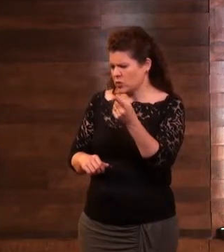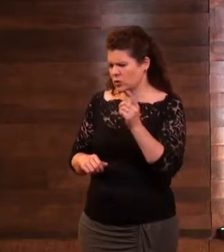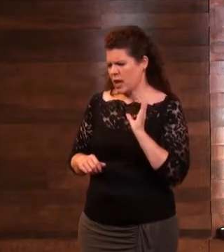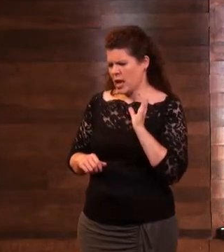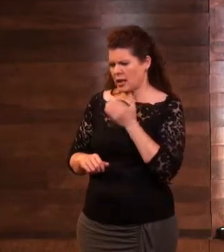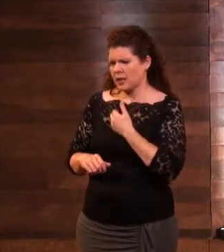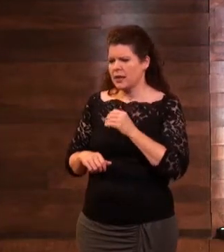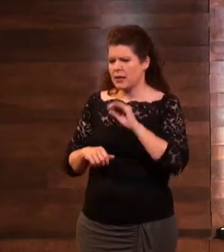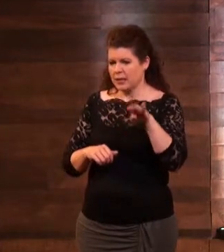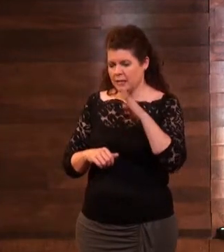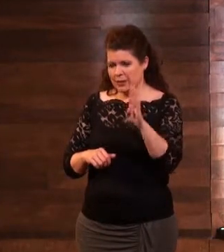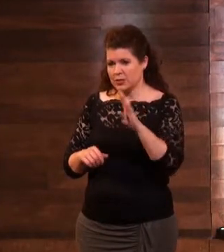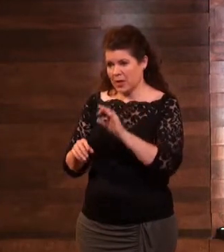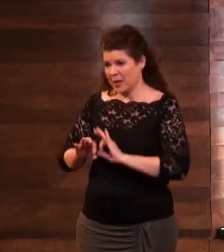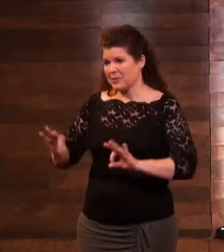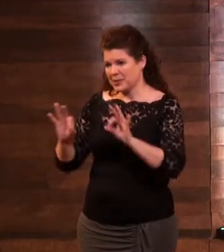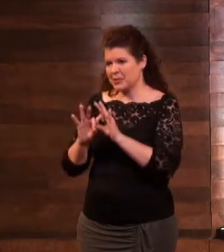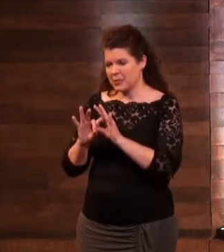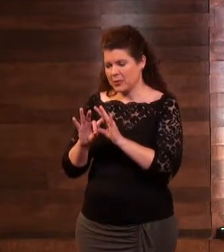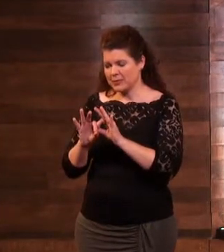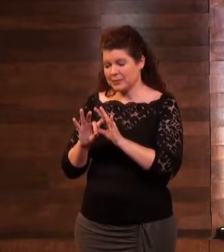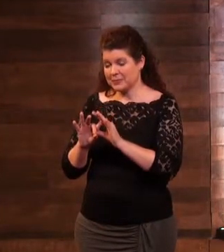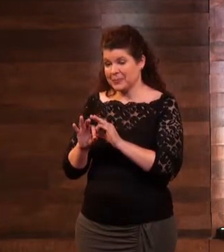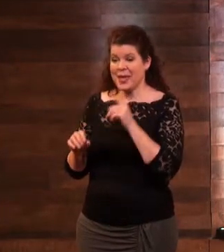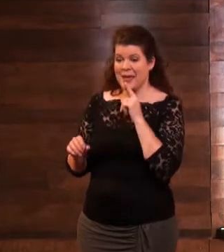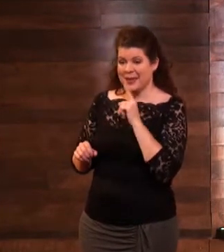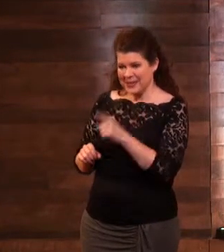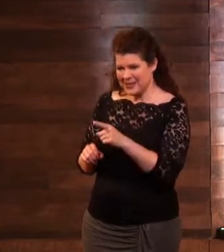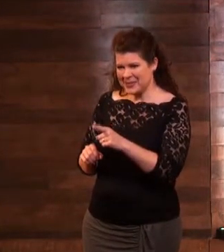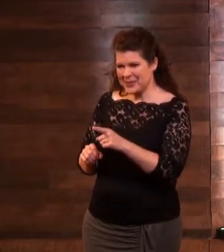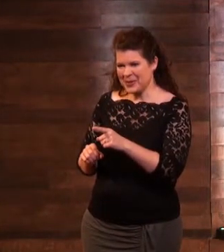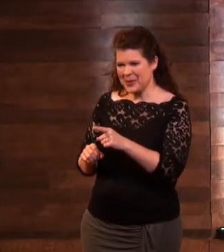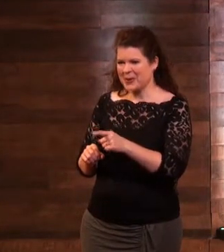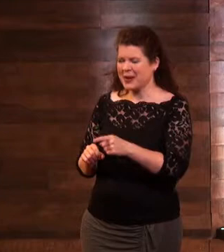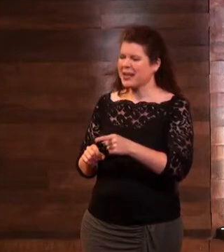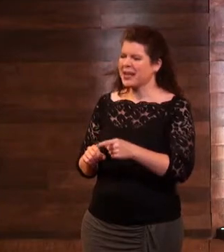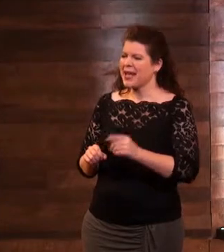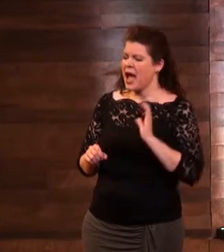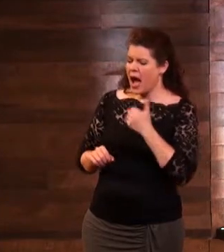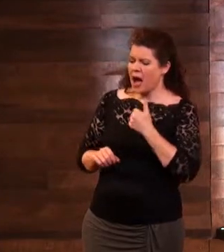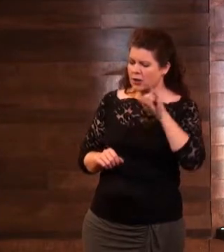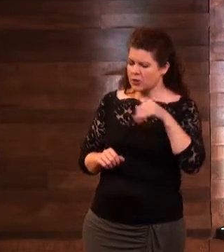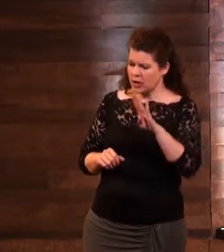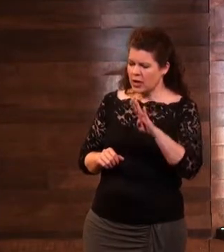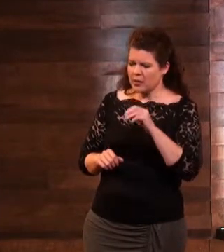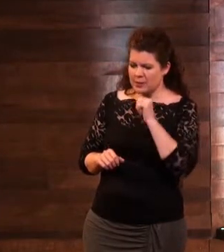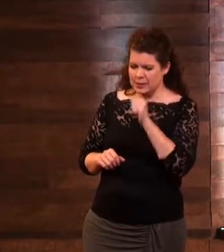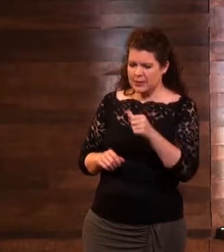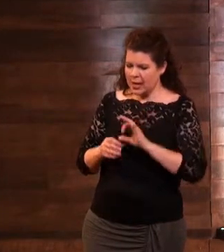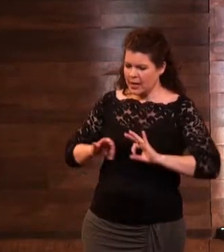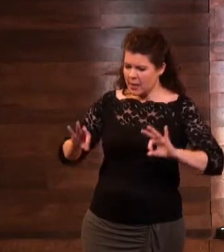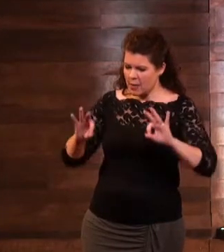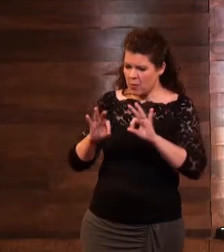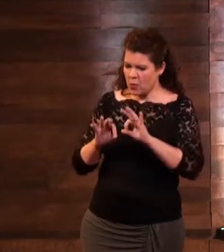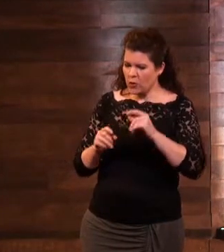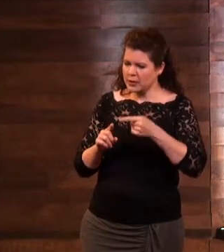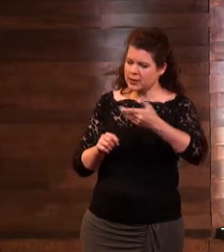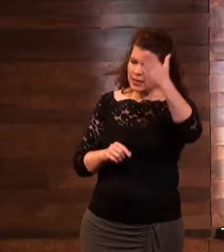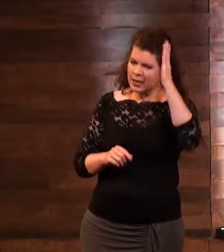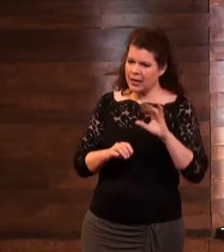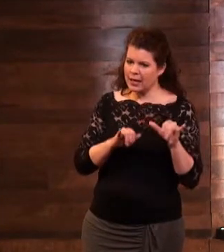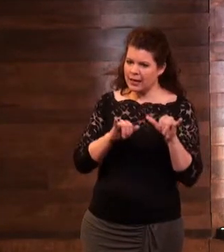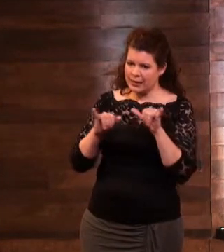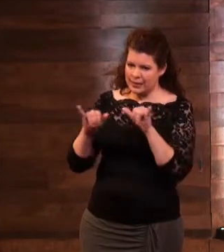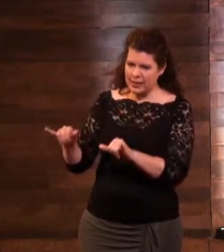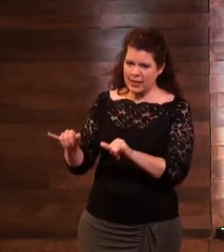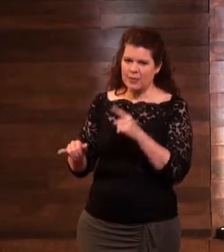Newsflash, he's not. Our career isn't the big important thing to him that it is to us. And because we let our job be so important